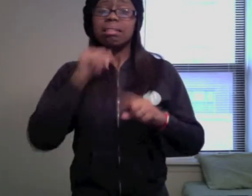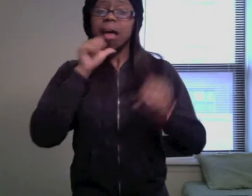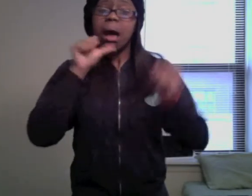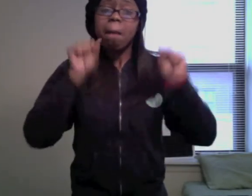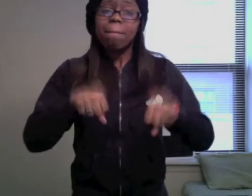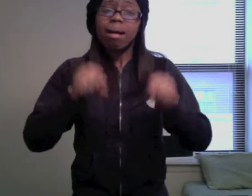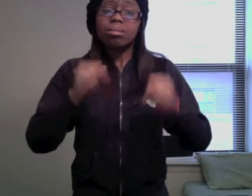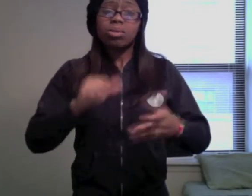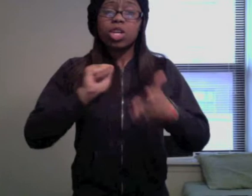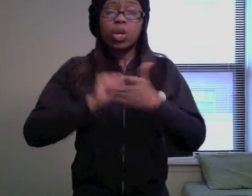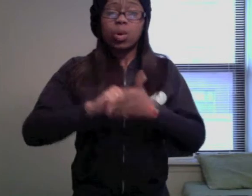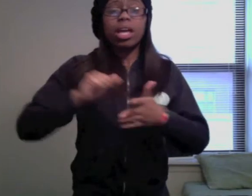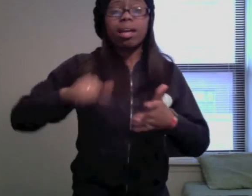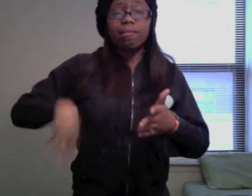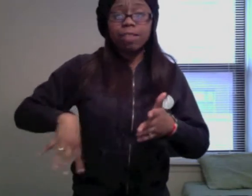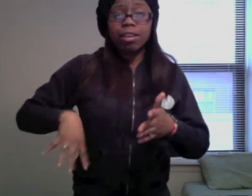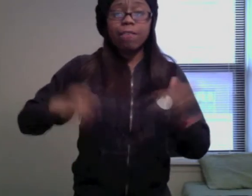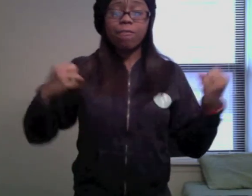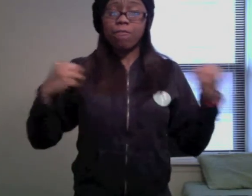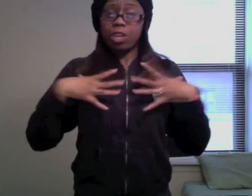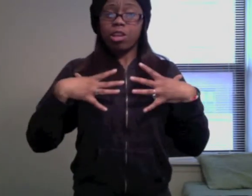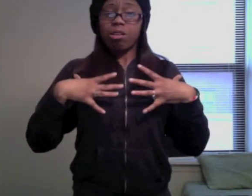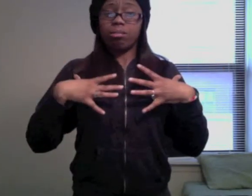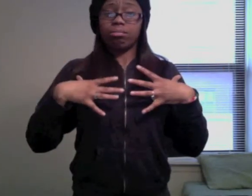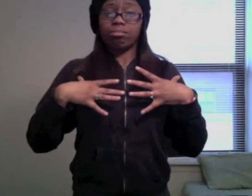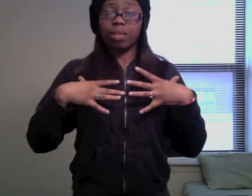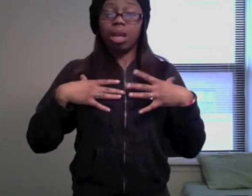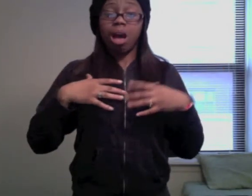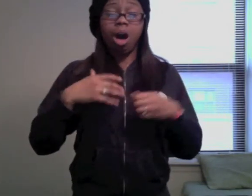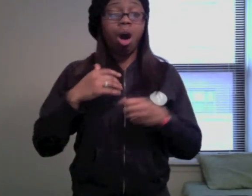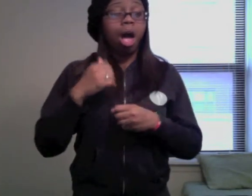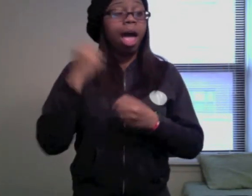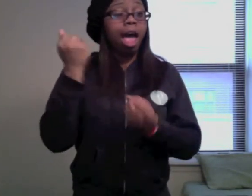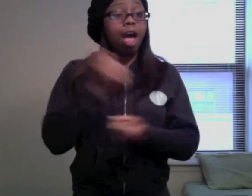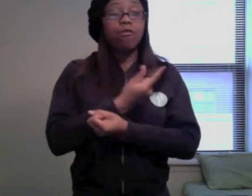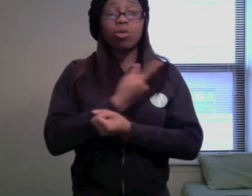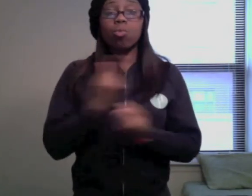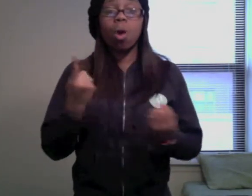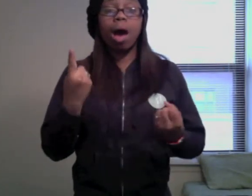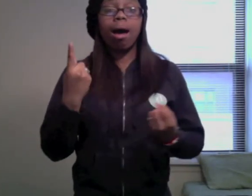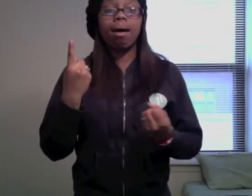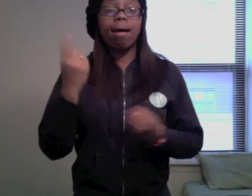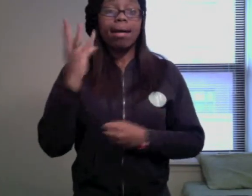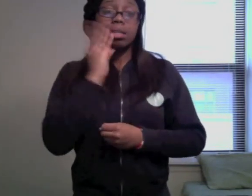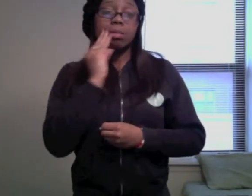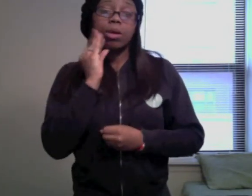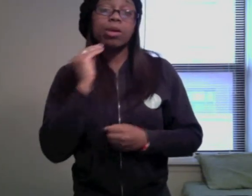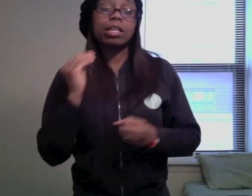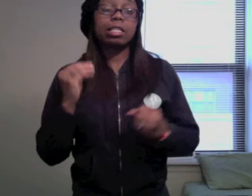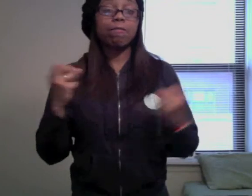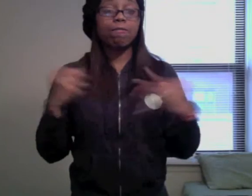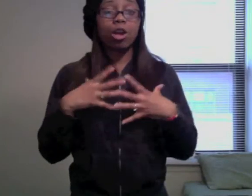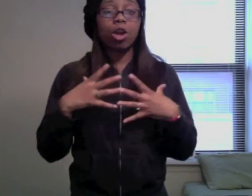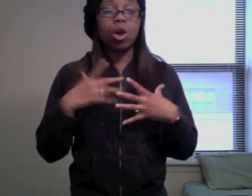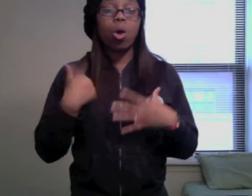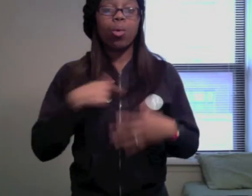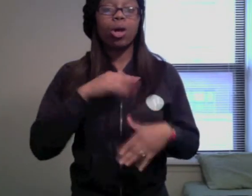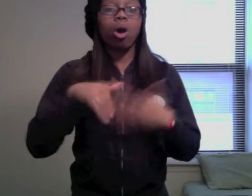completely. Every person on this planet experiences fear. We all have fear in our lives.